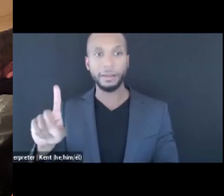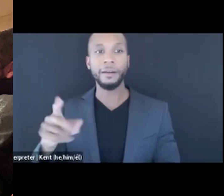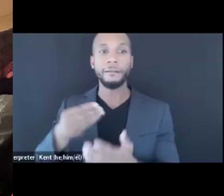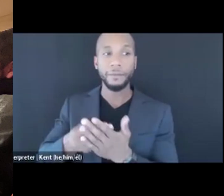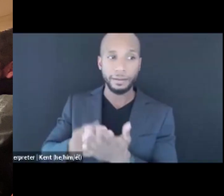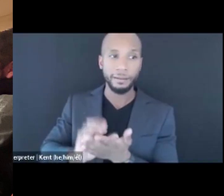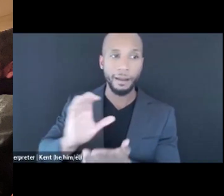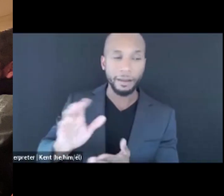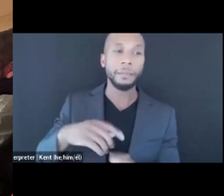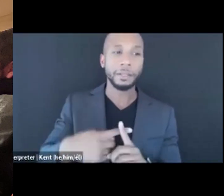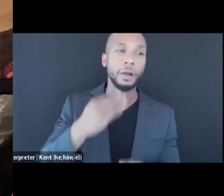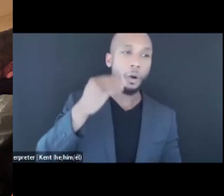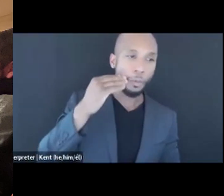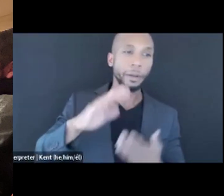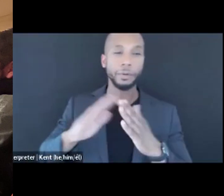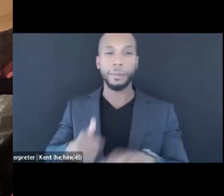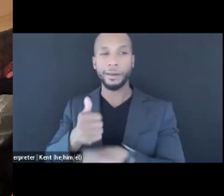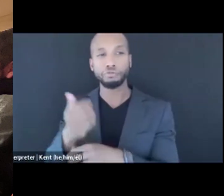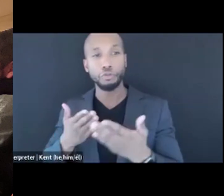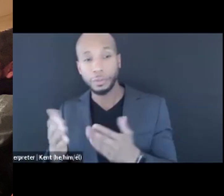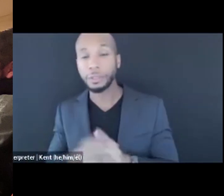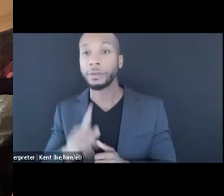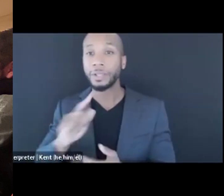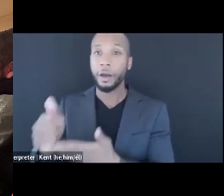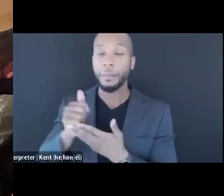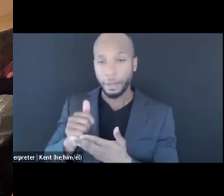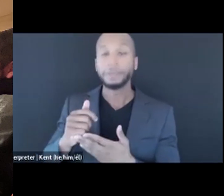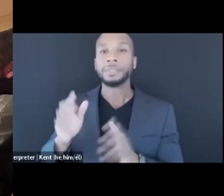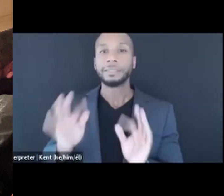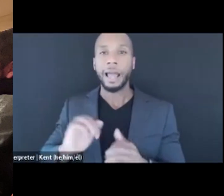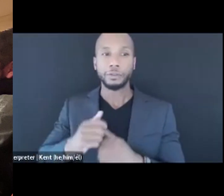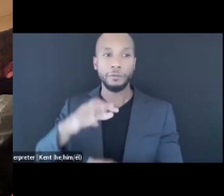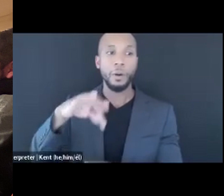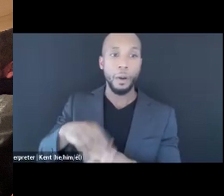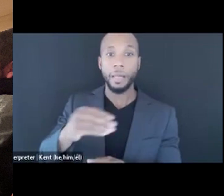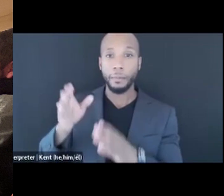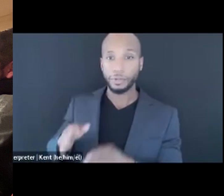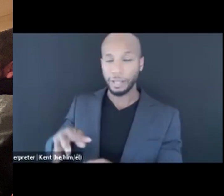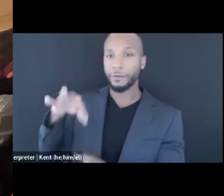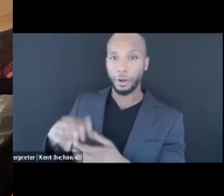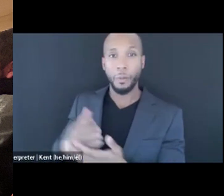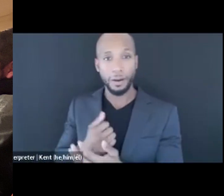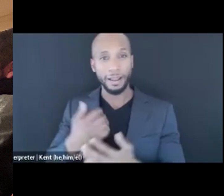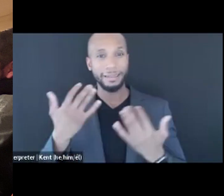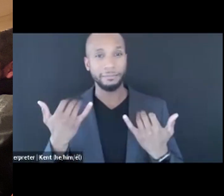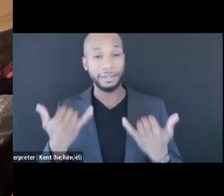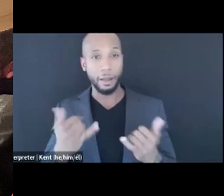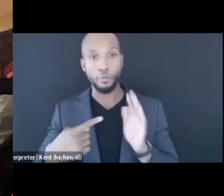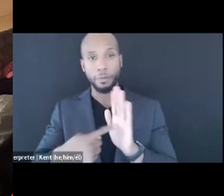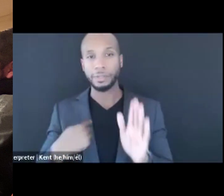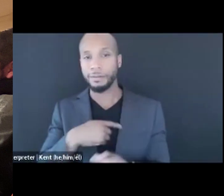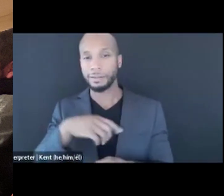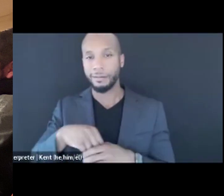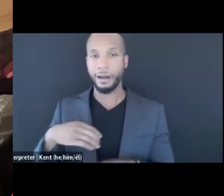and community-based services. It helped me decide how to vote, and the person I voted for won and now represents us in